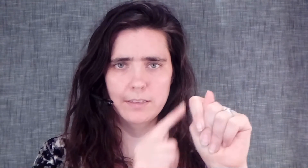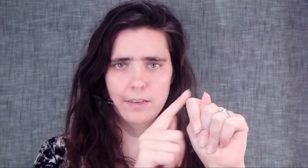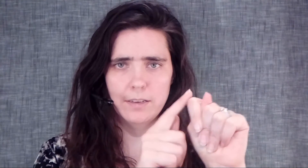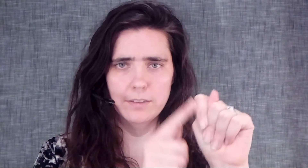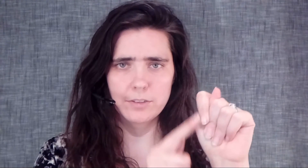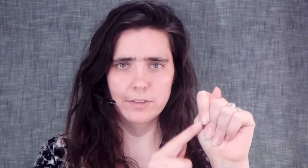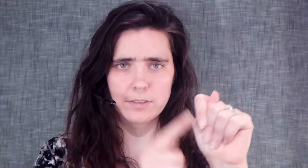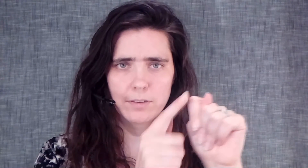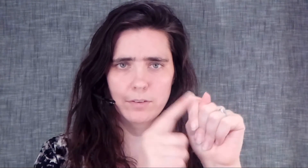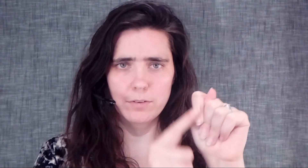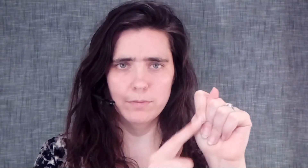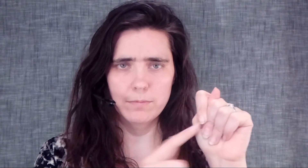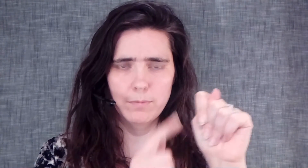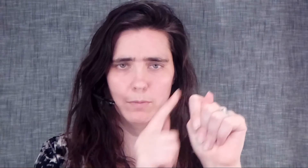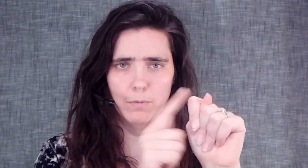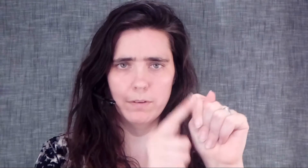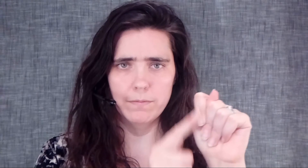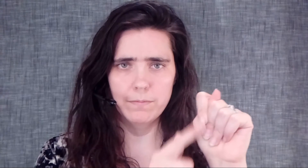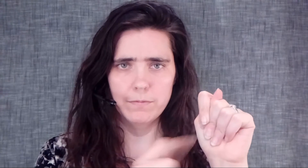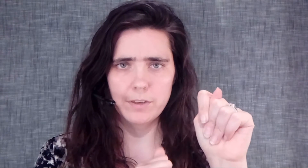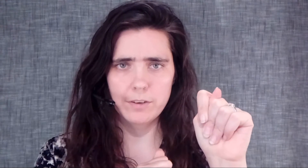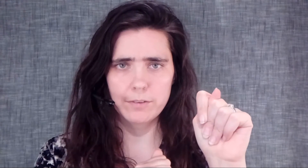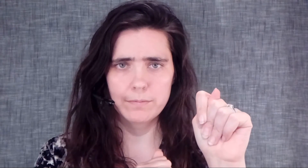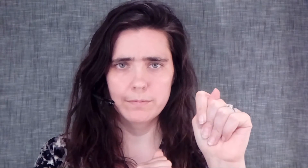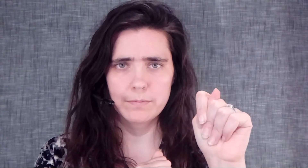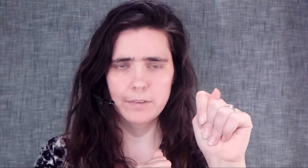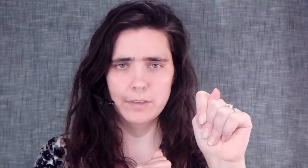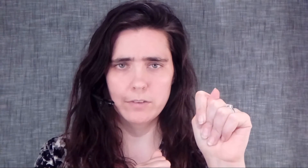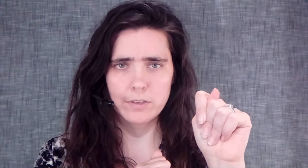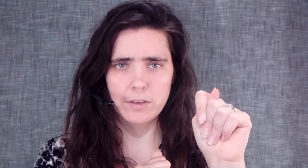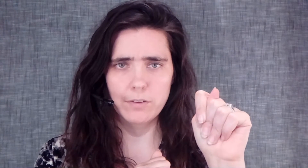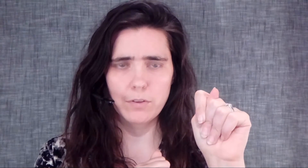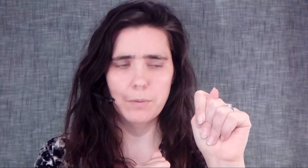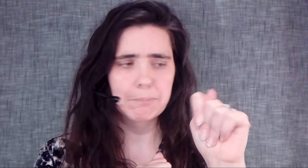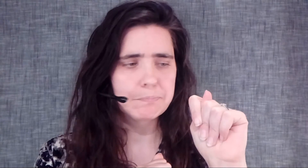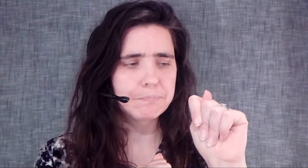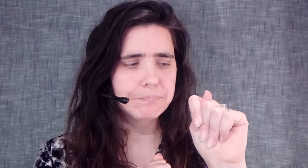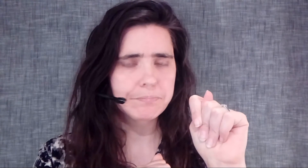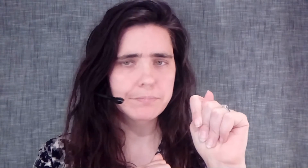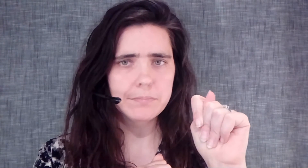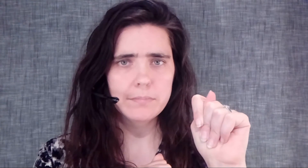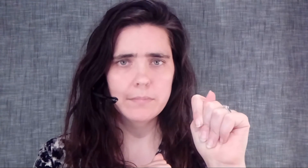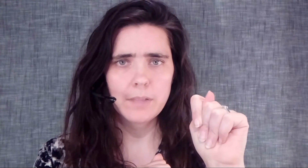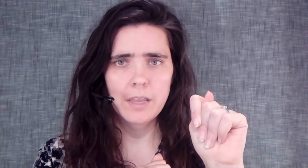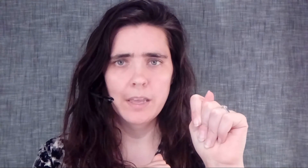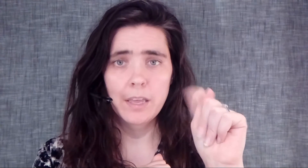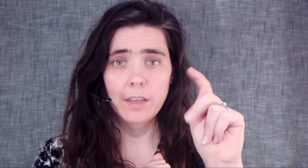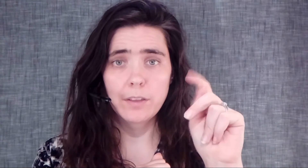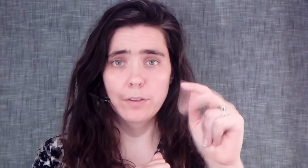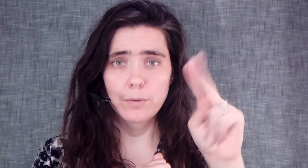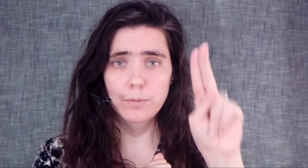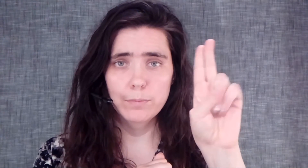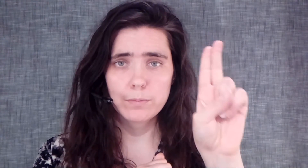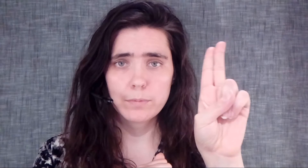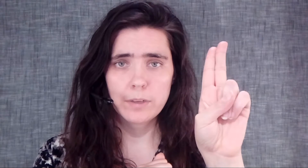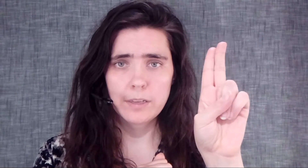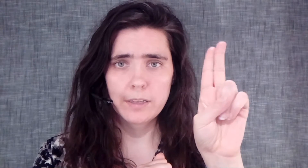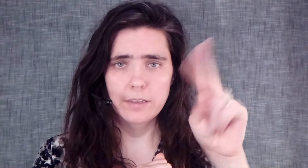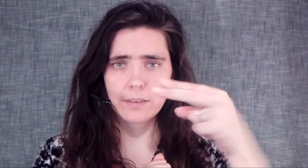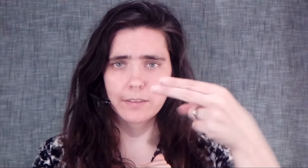T is just under with 1 finger on the other side of your thumb. U is